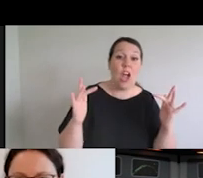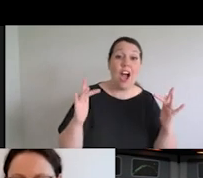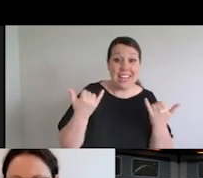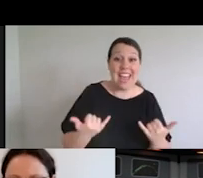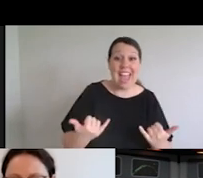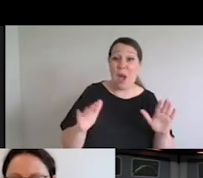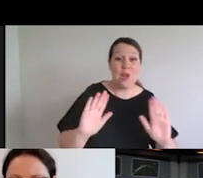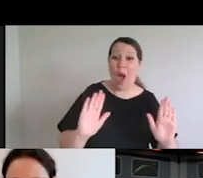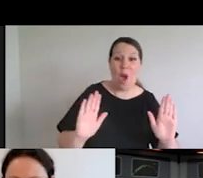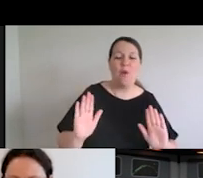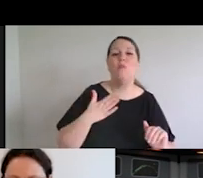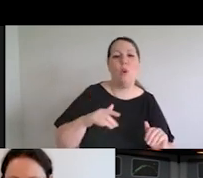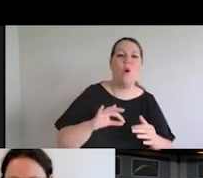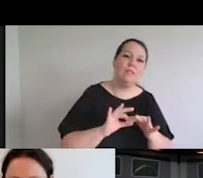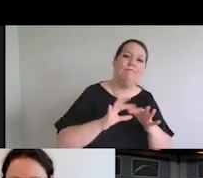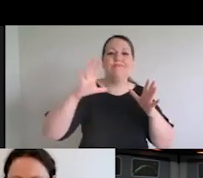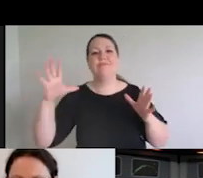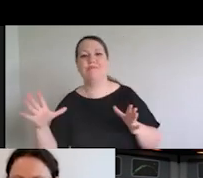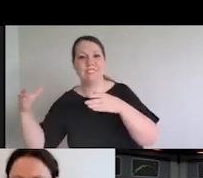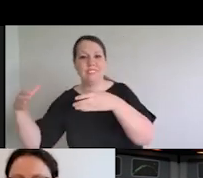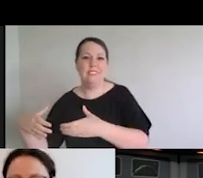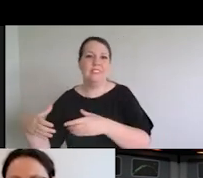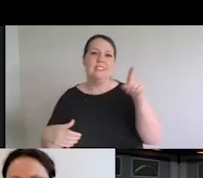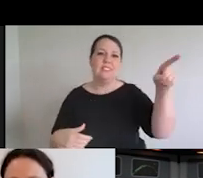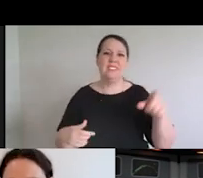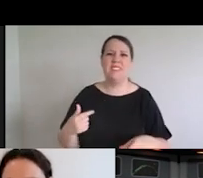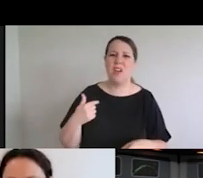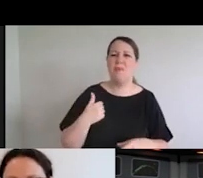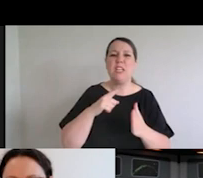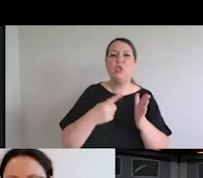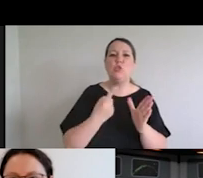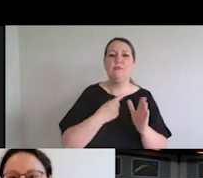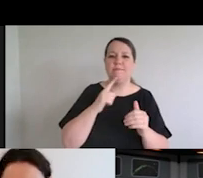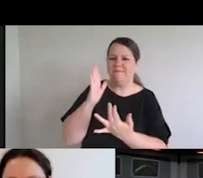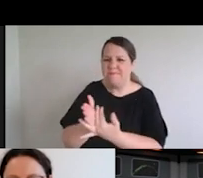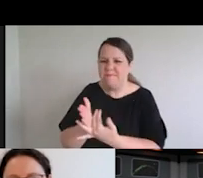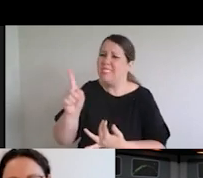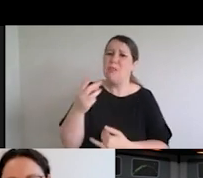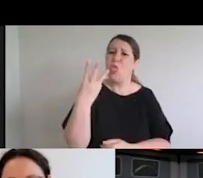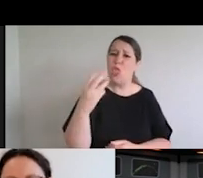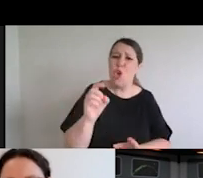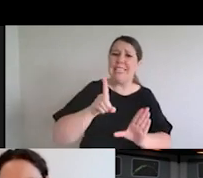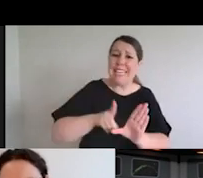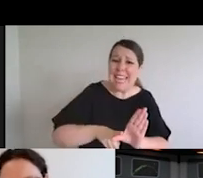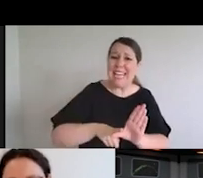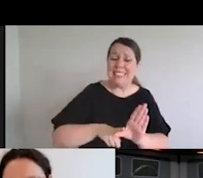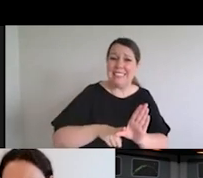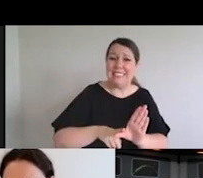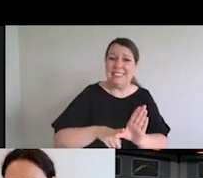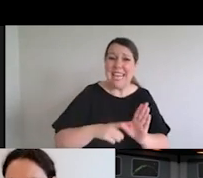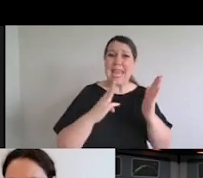Oh, and I yes, want- it's 30 years of trying to get toilet facilities in an MSD offices and, you